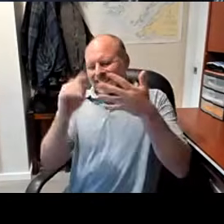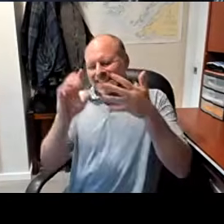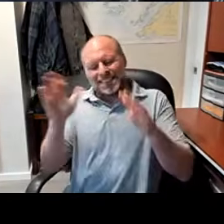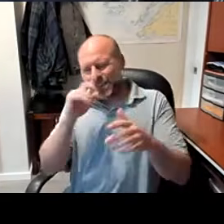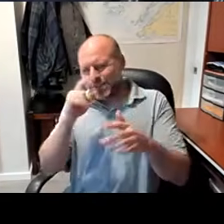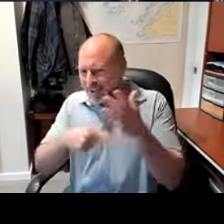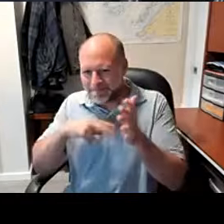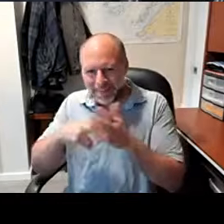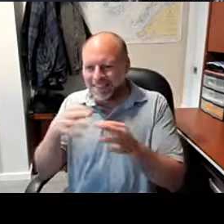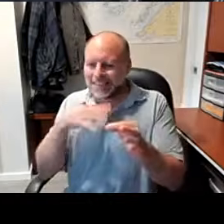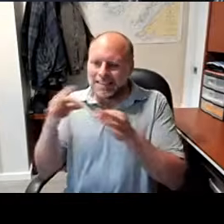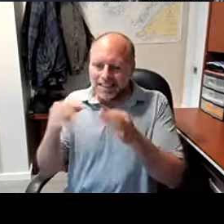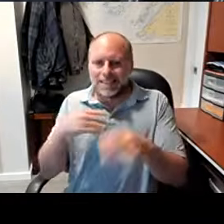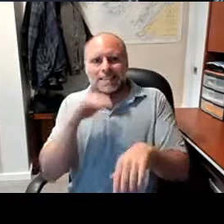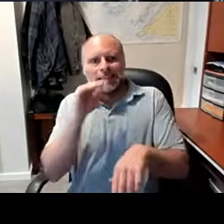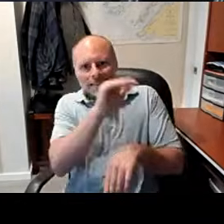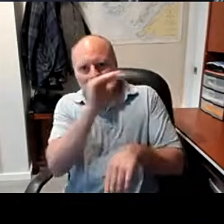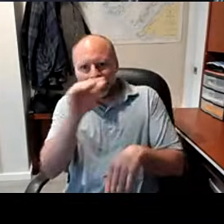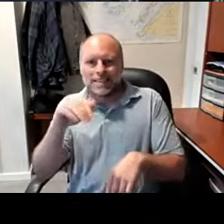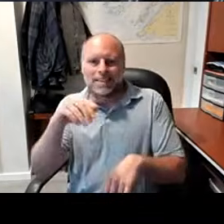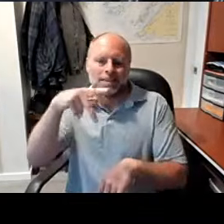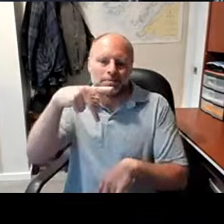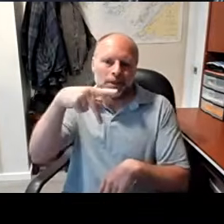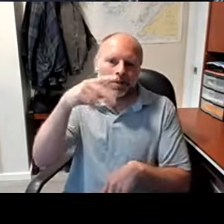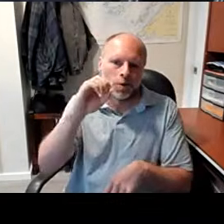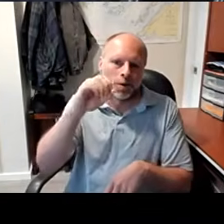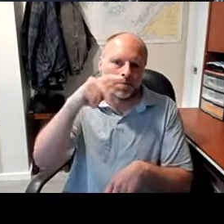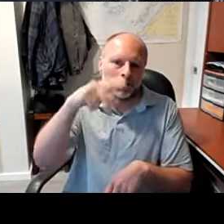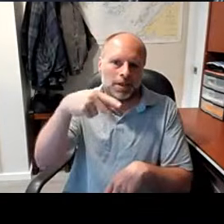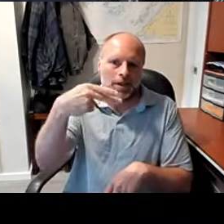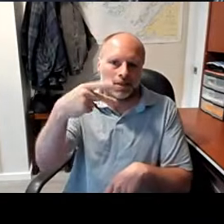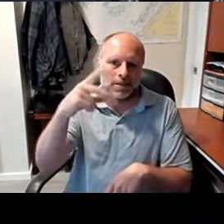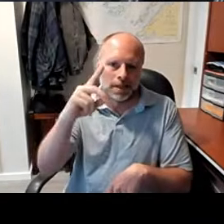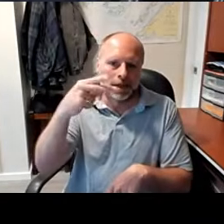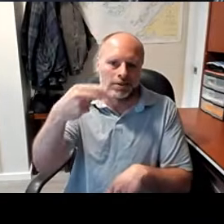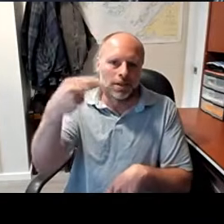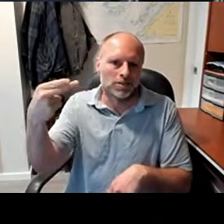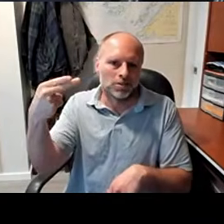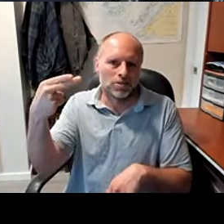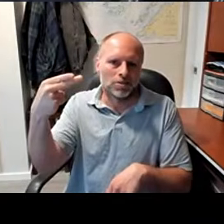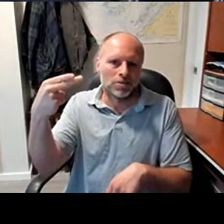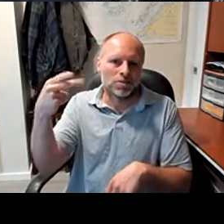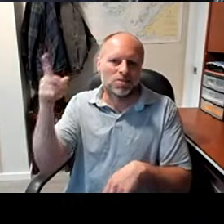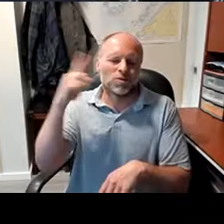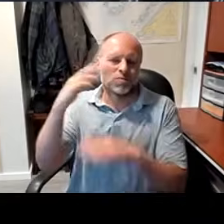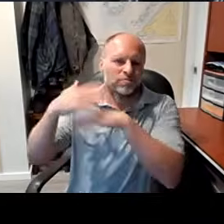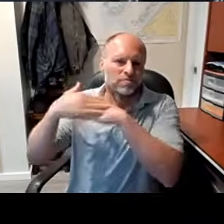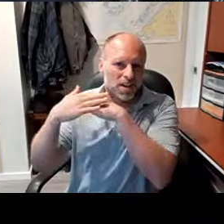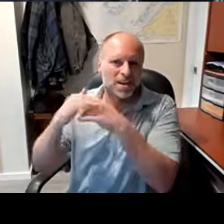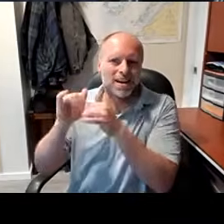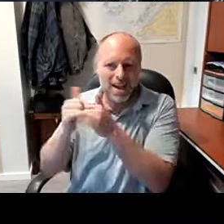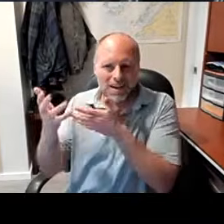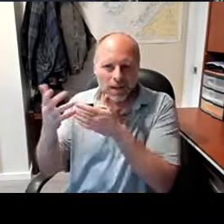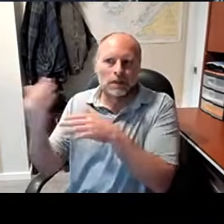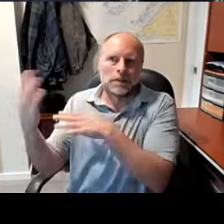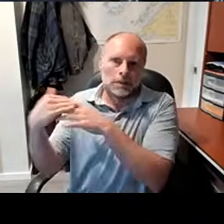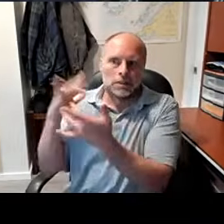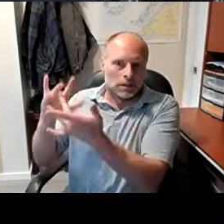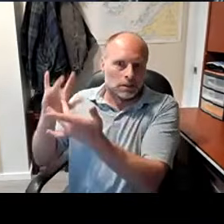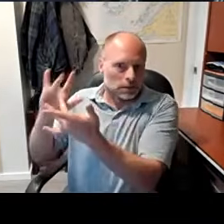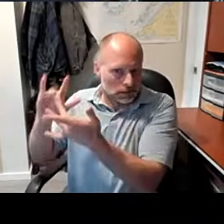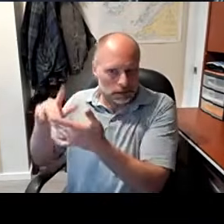When we saw the job posting, there were also a lot of errors in what they were looking for. I had to get in contact with POPDHH.